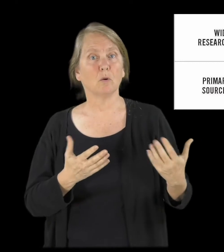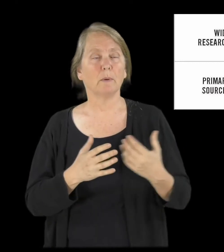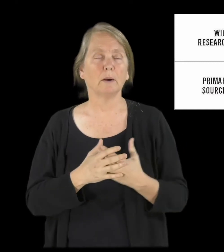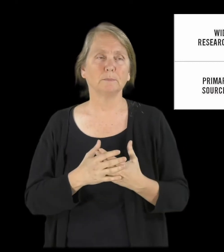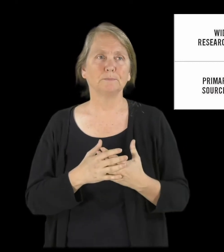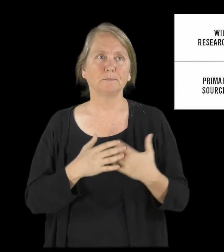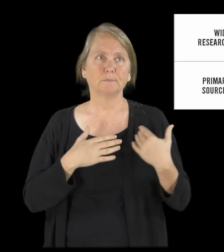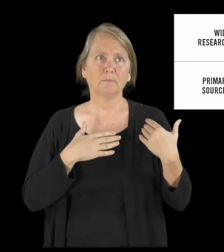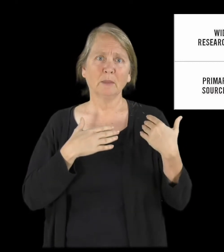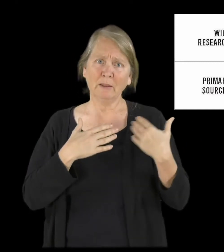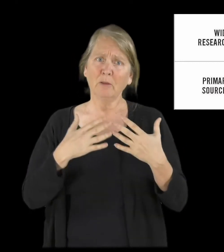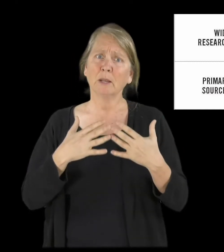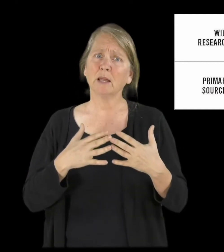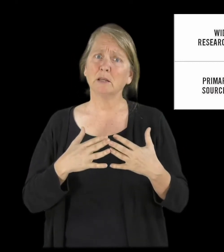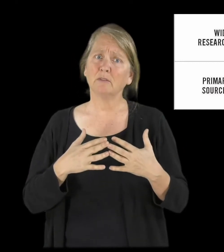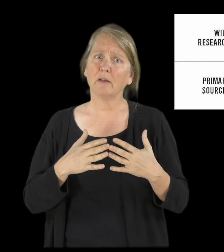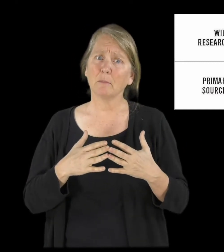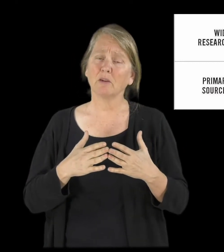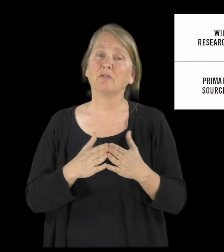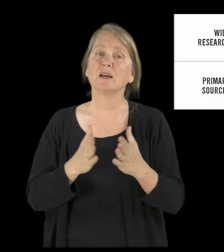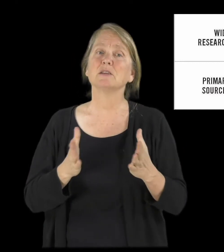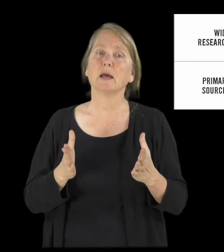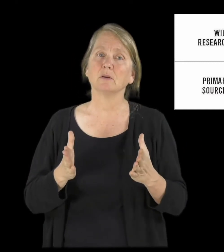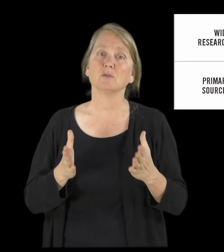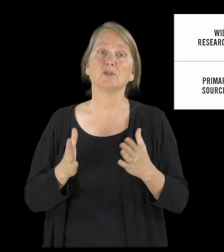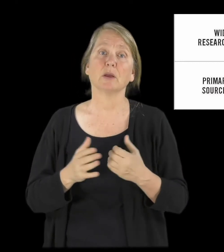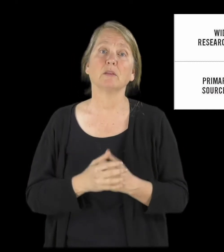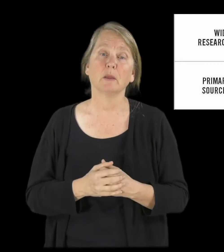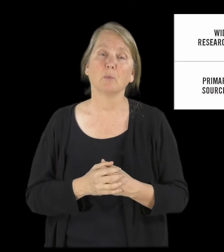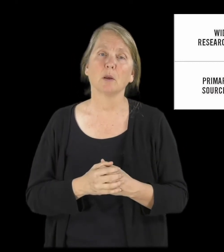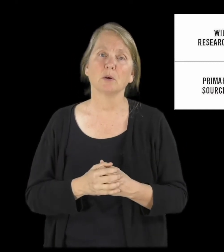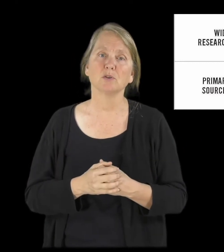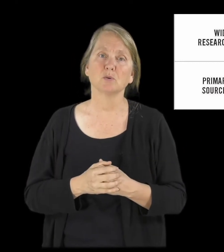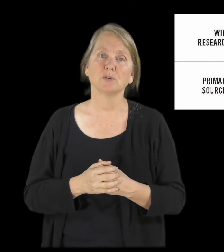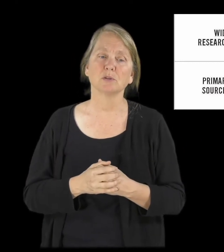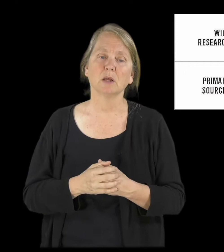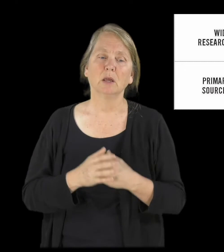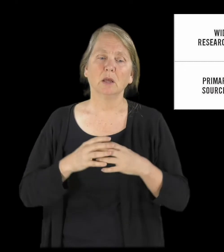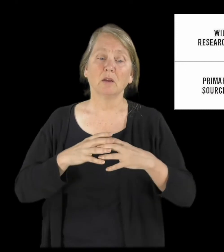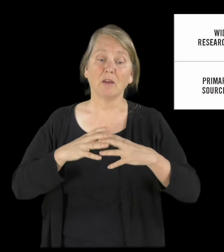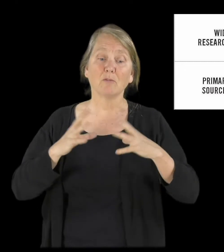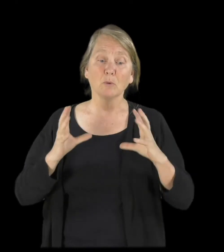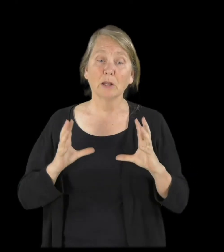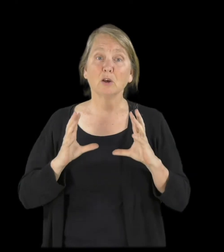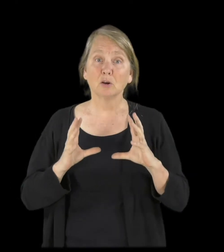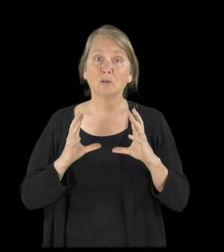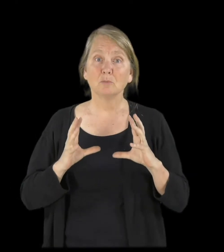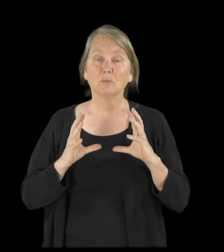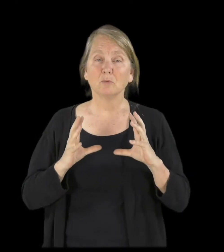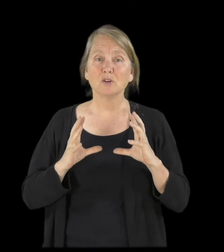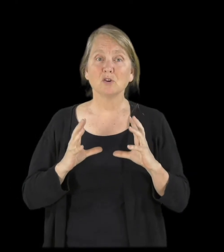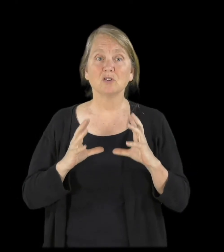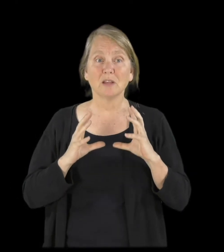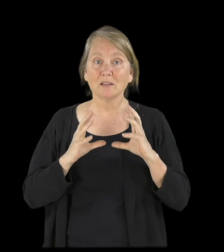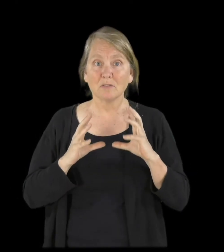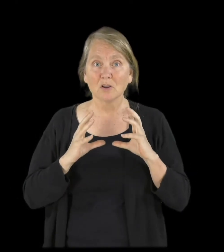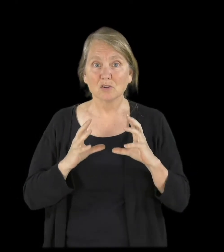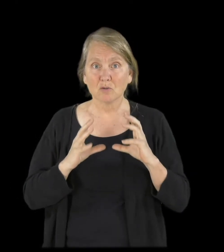about. Give them an idea of how they might have fleshed out or strengthened their primary sources. If they have really good research, that's a very strong